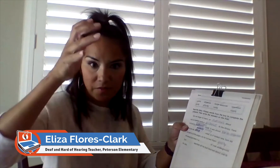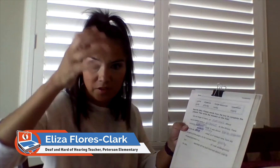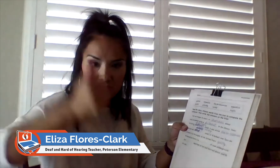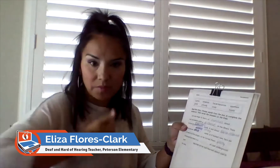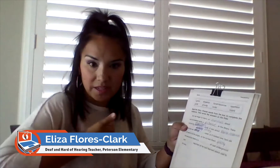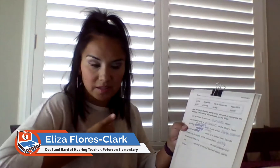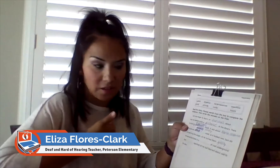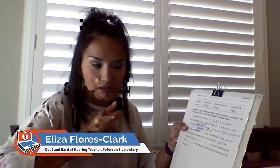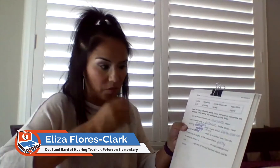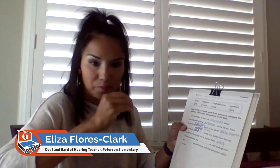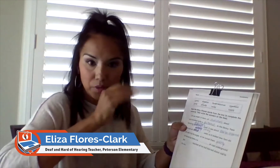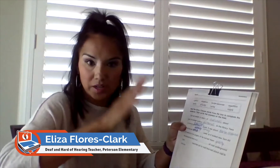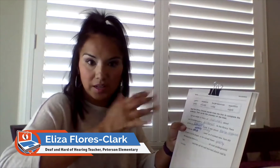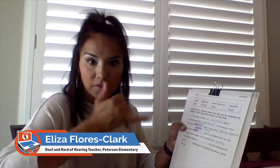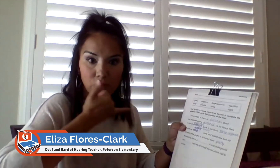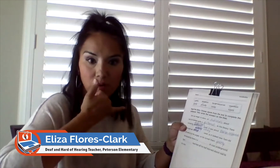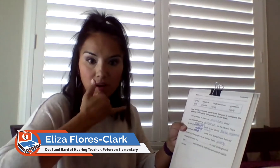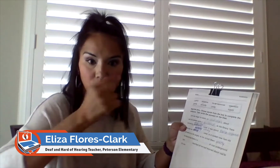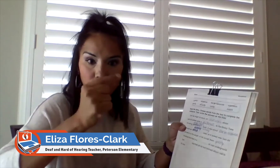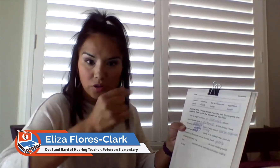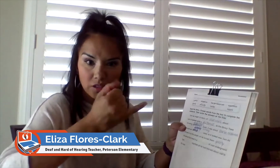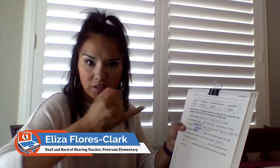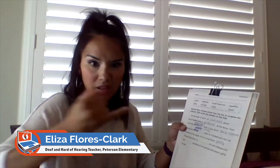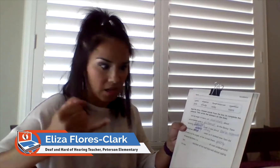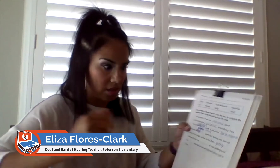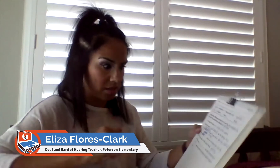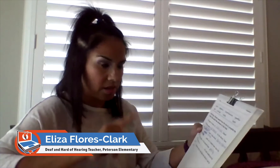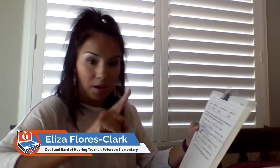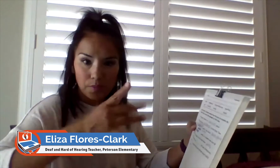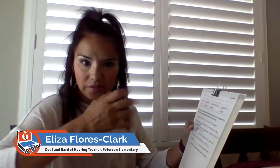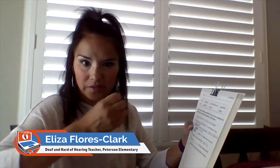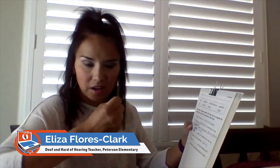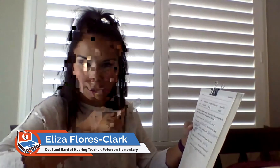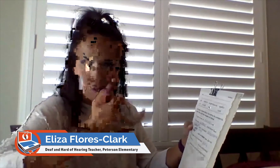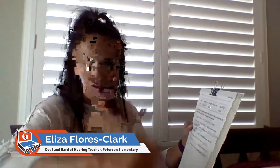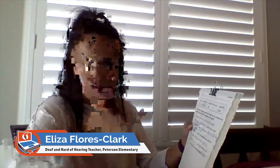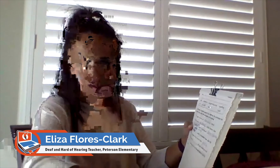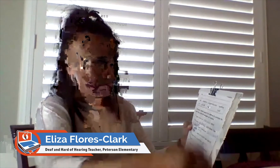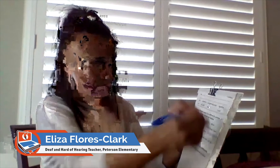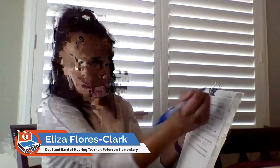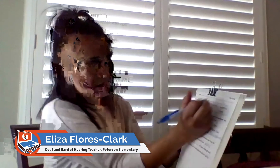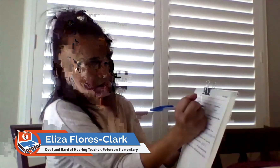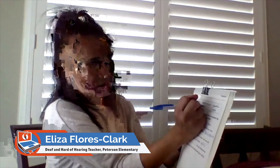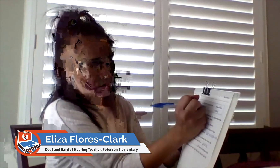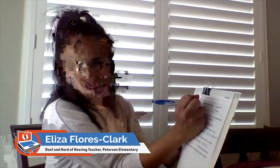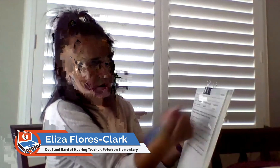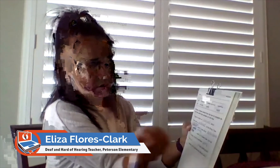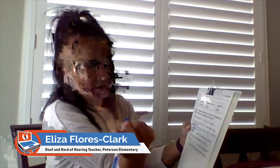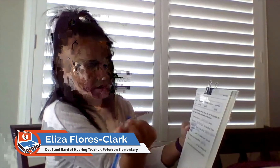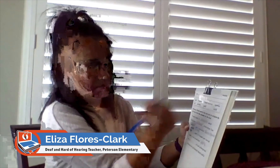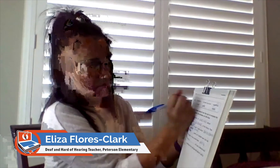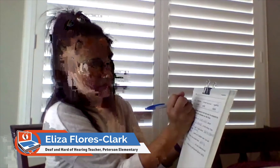confusing myself, so I'm putting down the wrong words on the lines. But I've got it right now. So rarely,